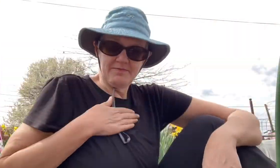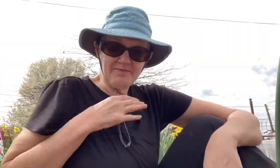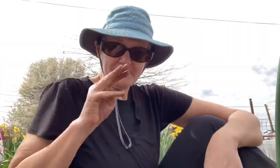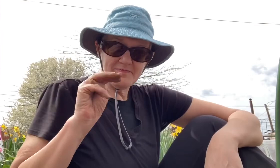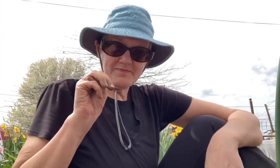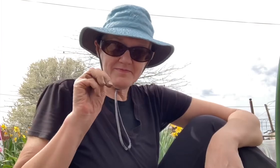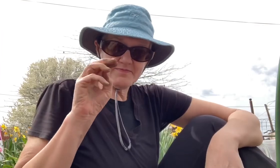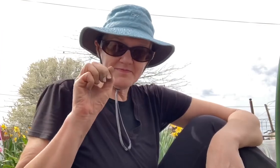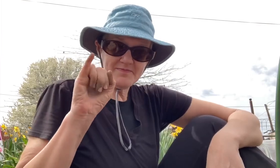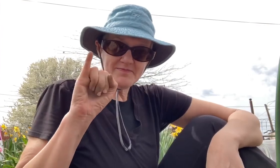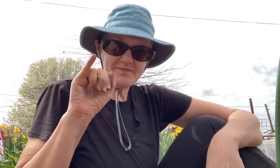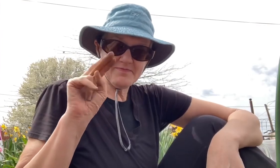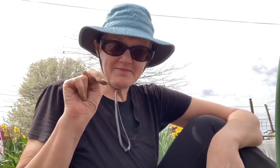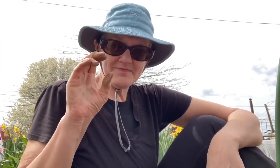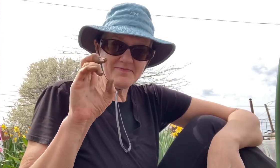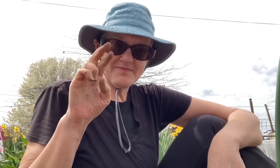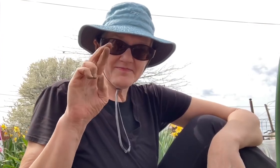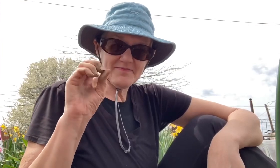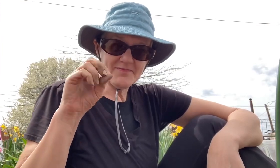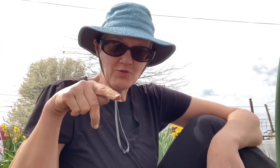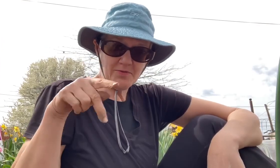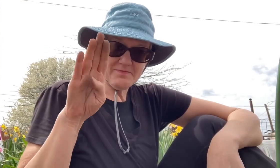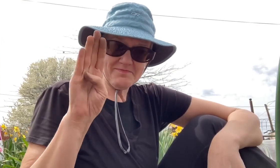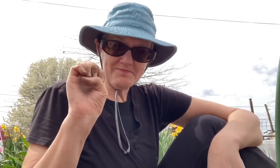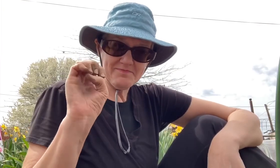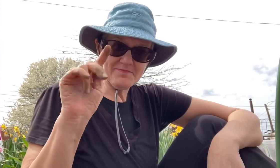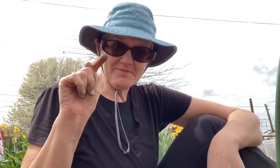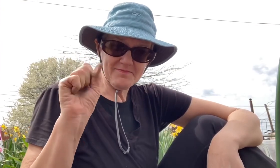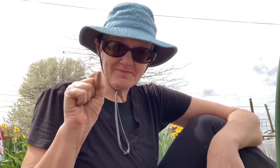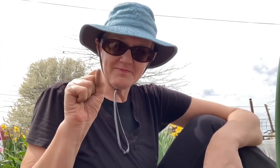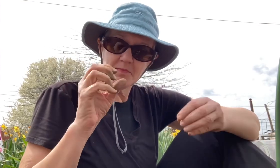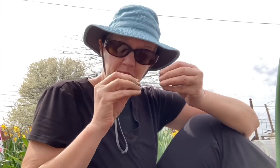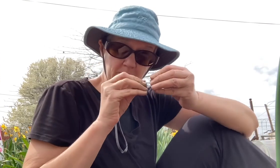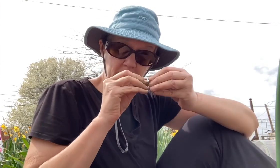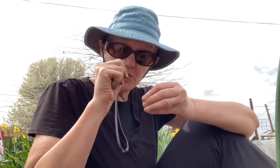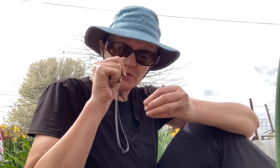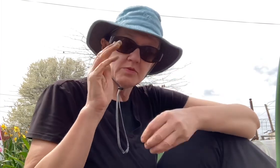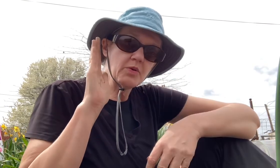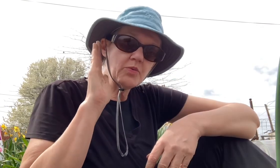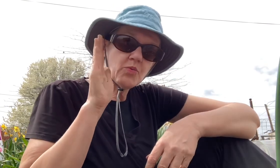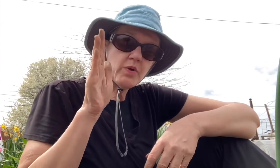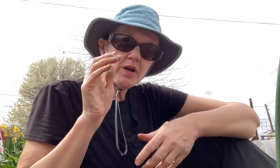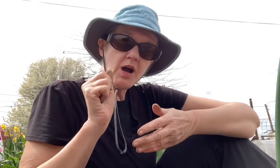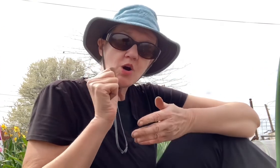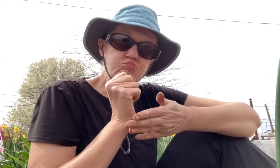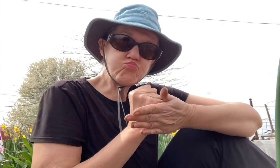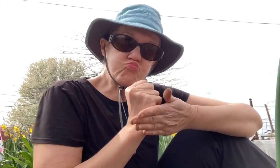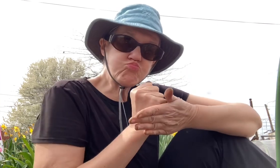Now this is my main crop of beets. Most of these I'm going to